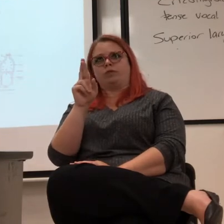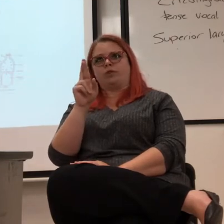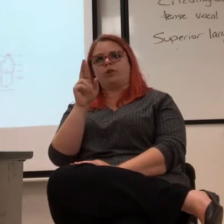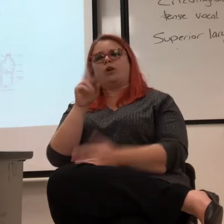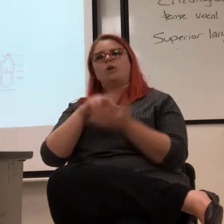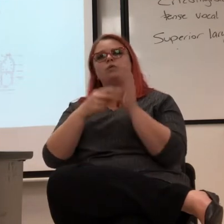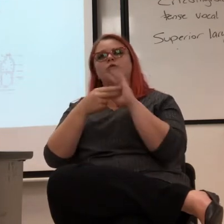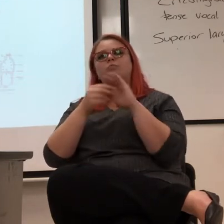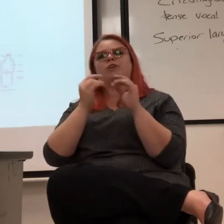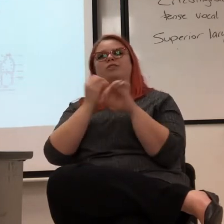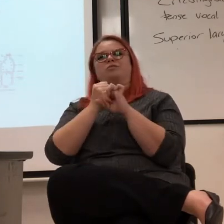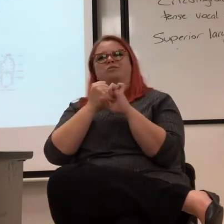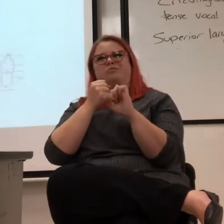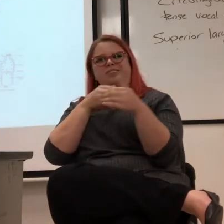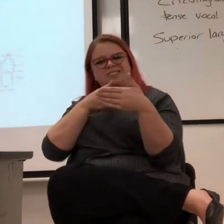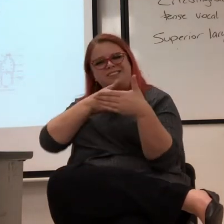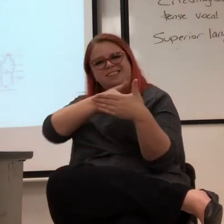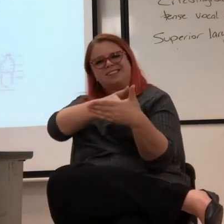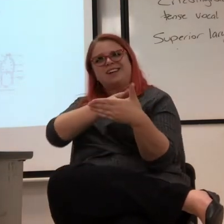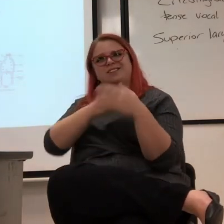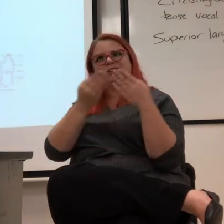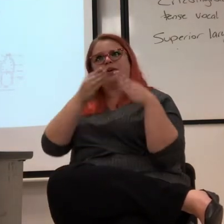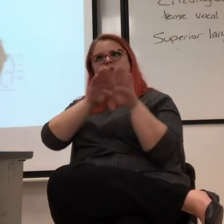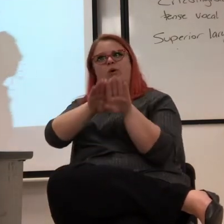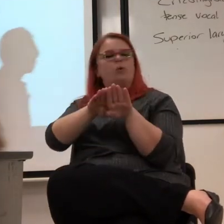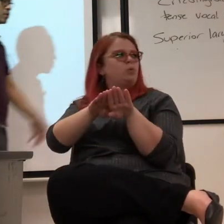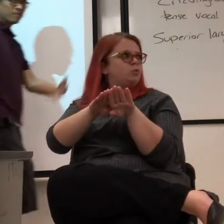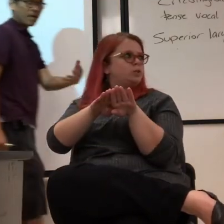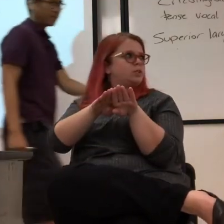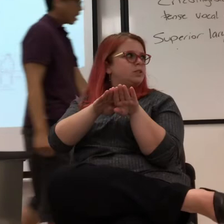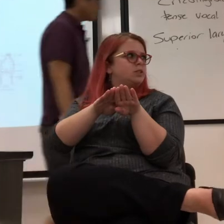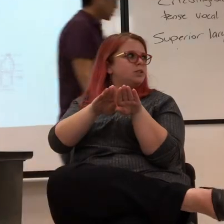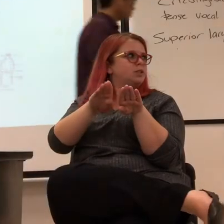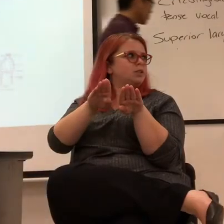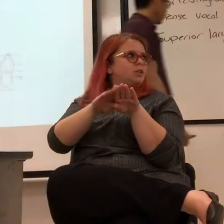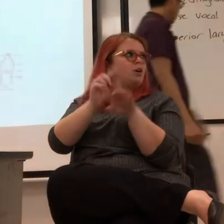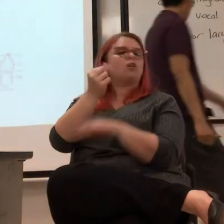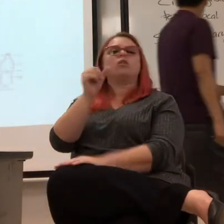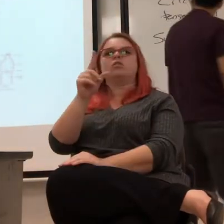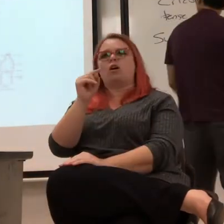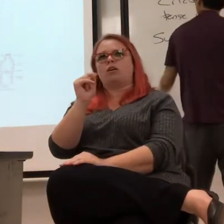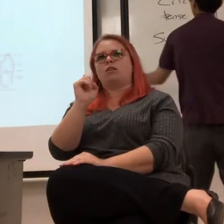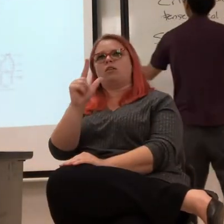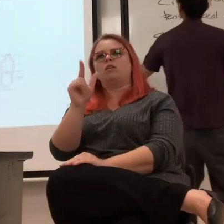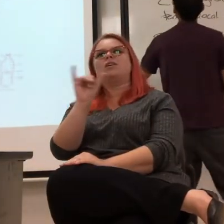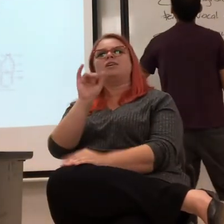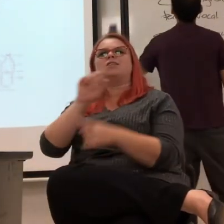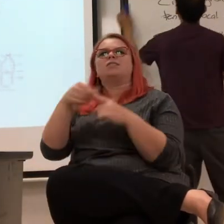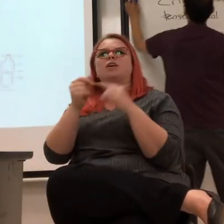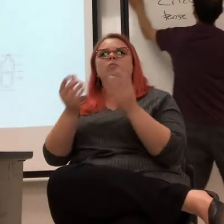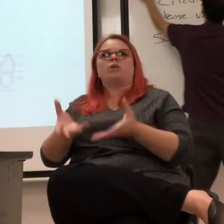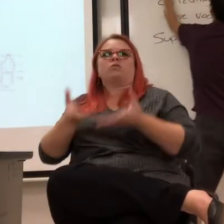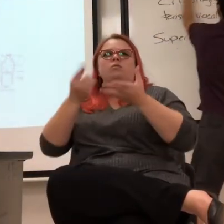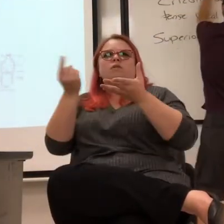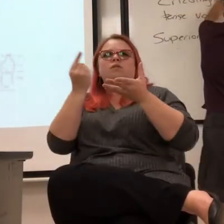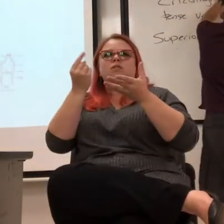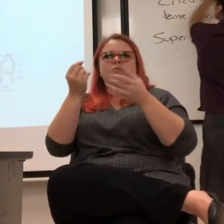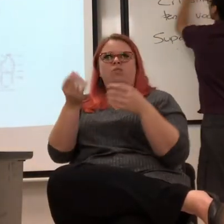closed glottis, that kind of grunting that you do, like when you lift a heavy object or something.